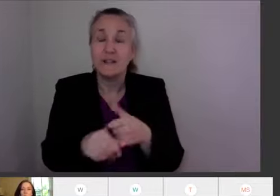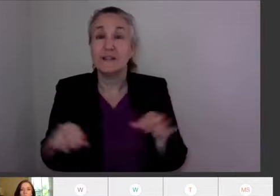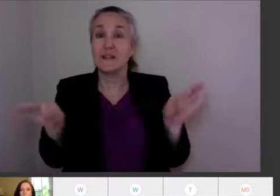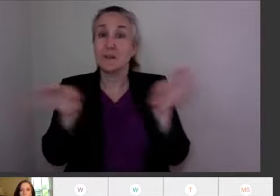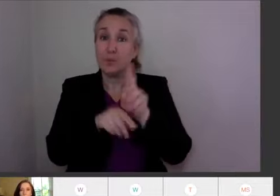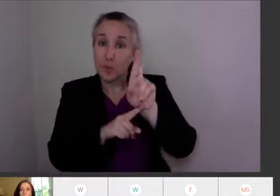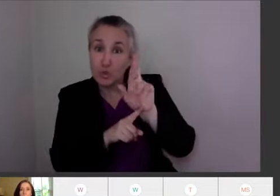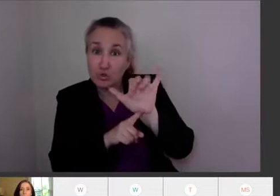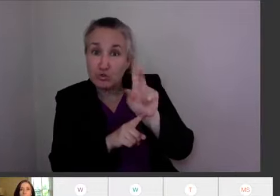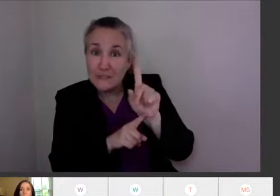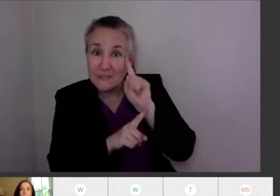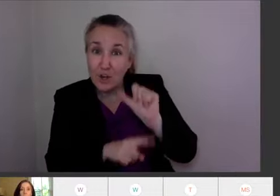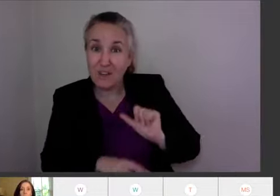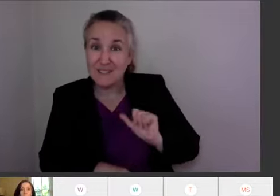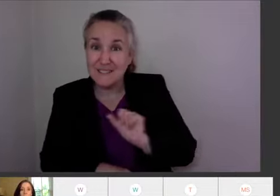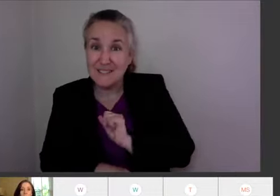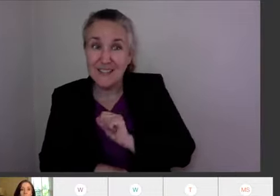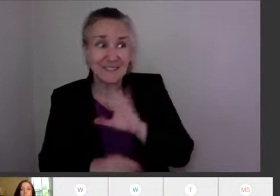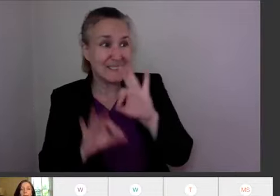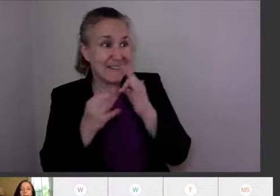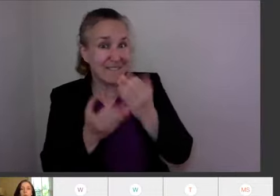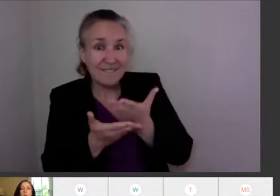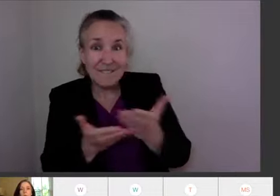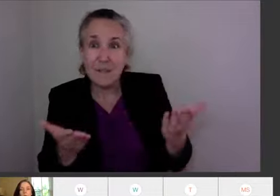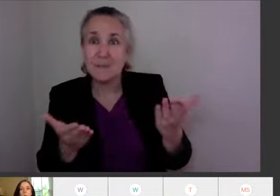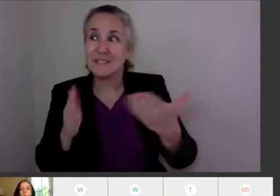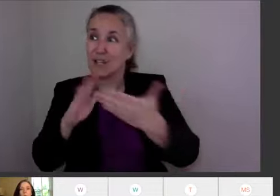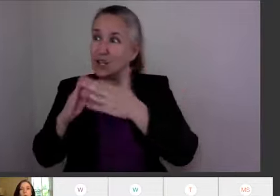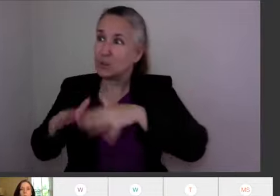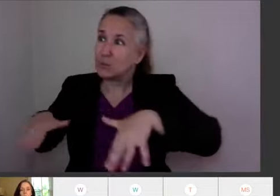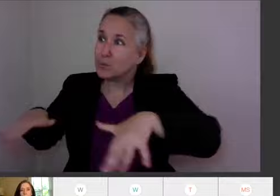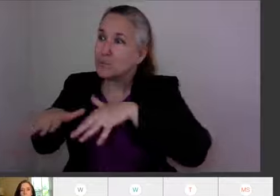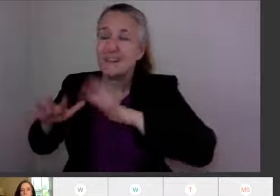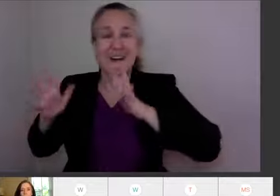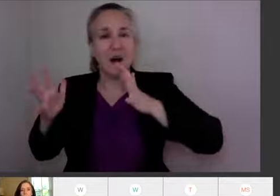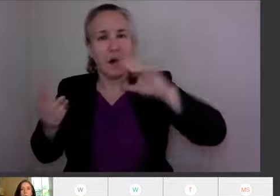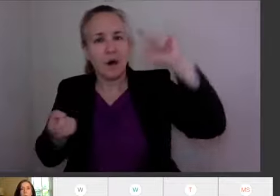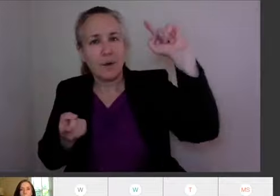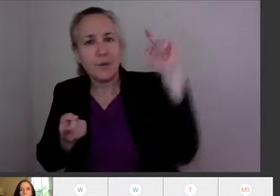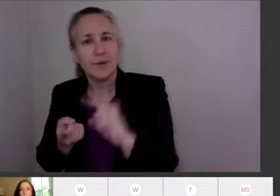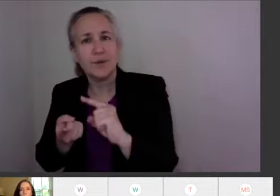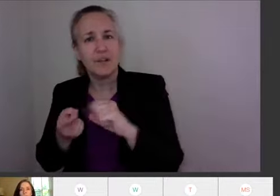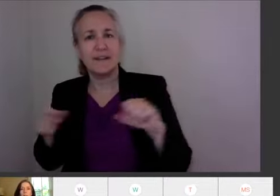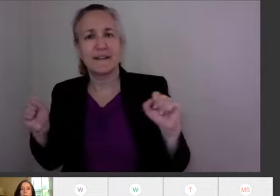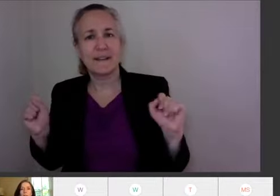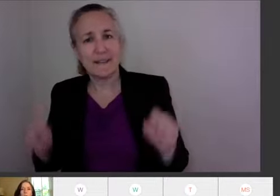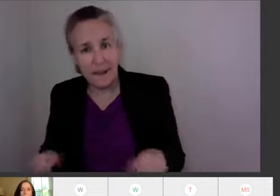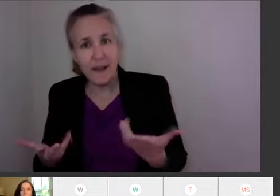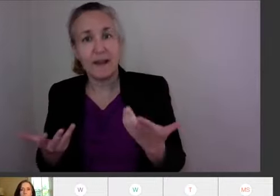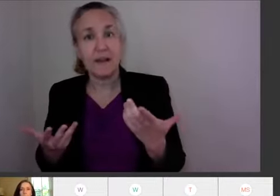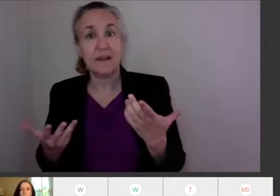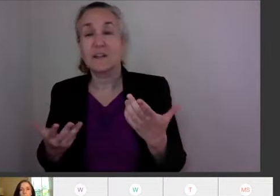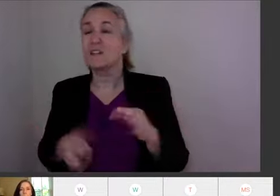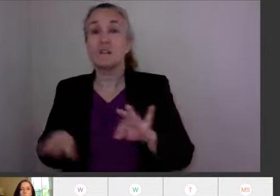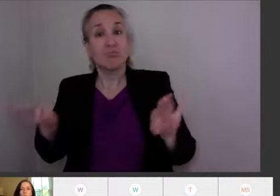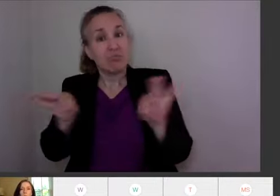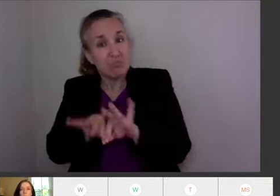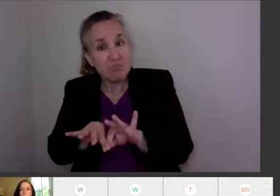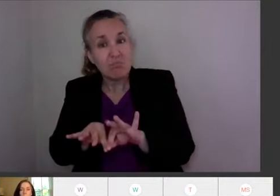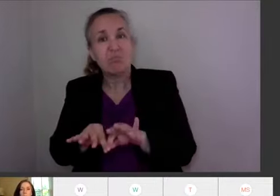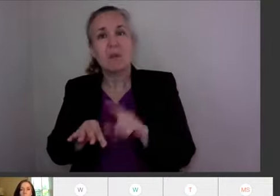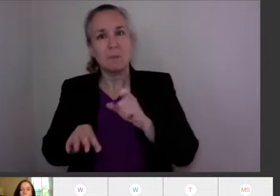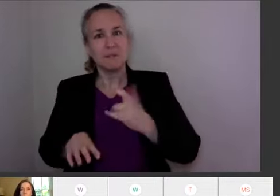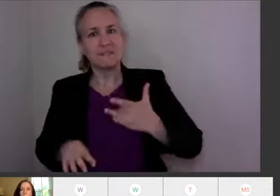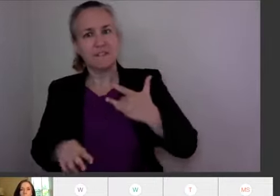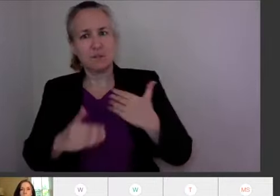risk to ourselves and our families, and to reduce the risk of our community as a whole. We each have to take this as a